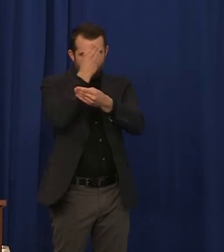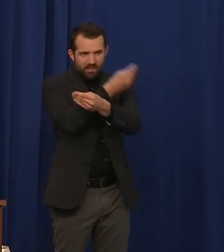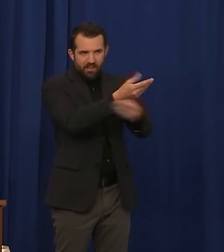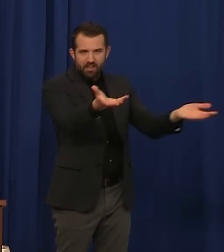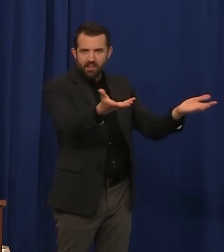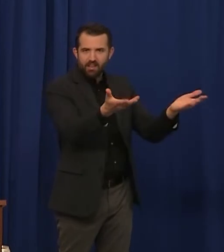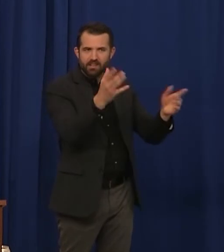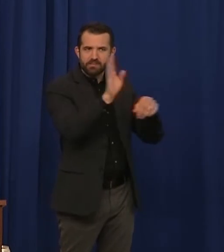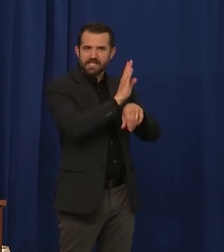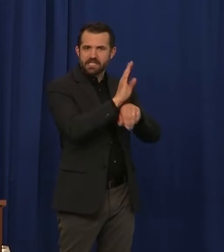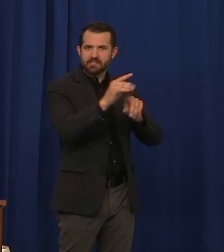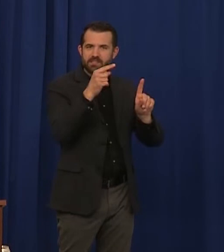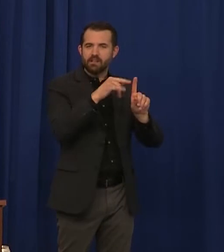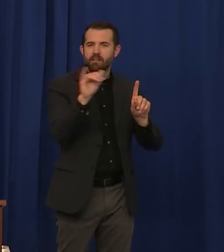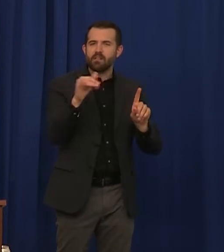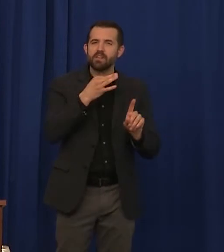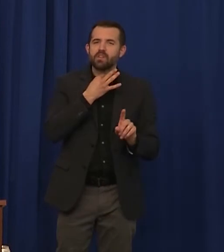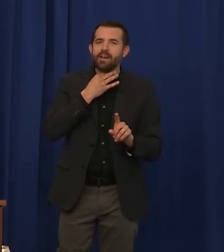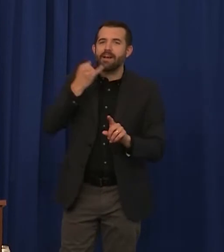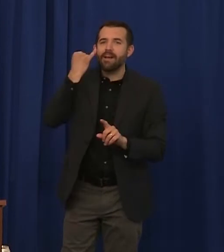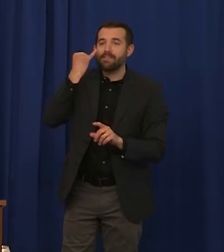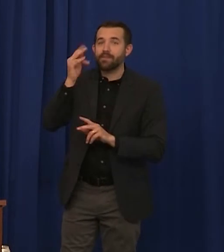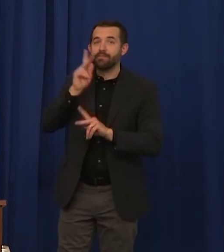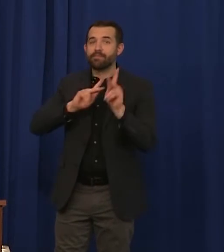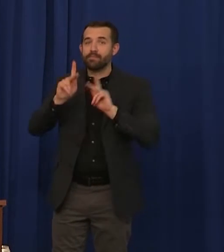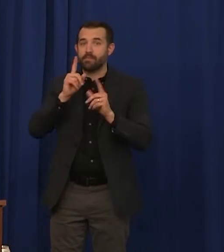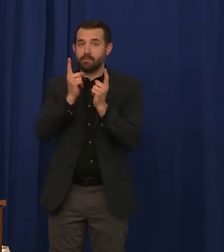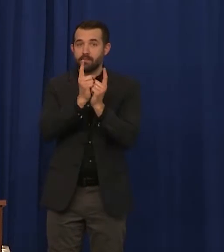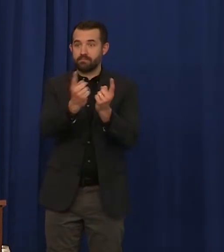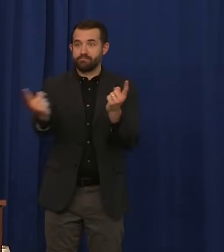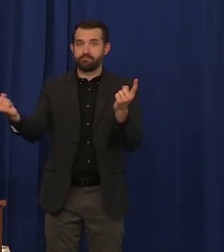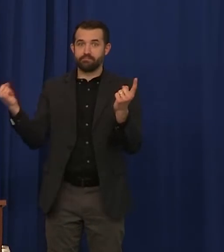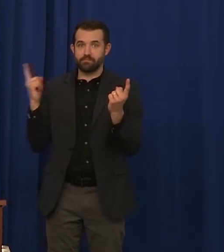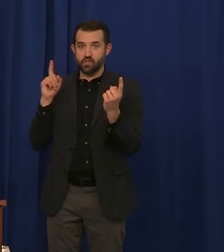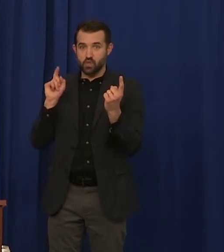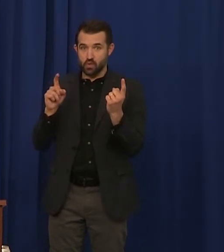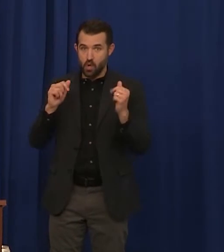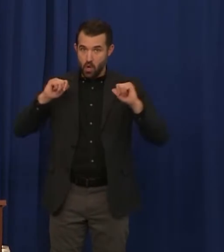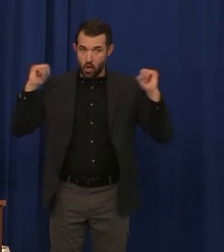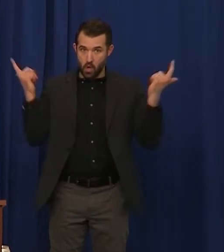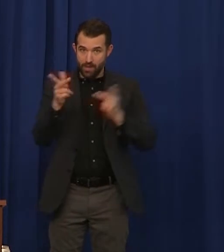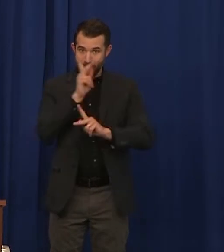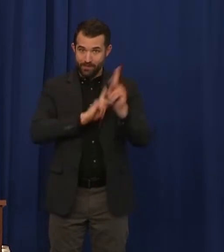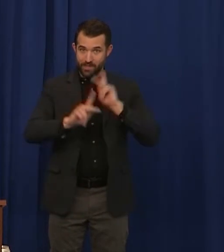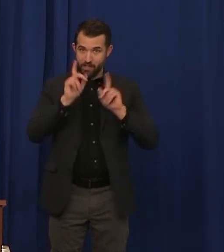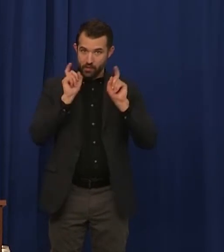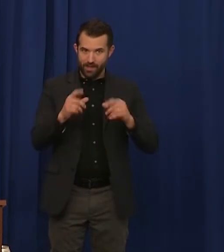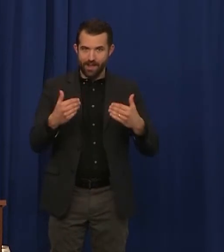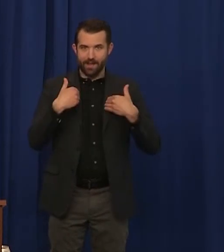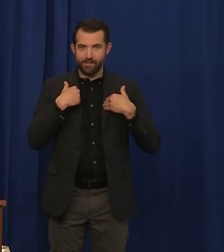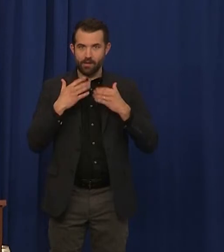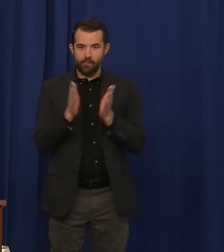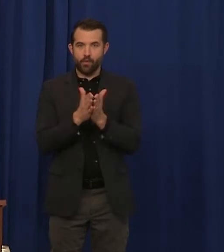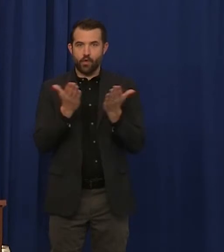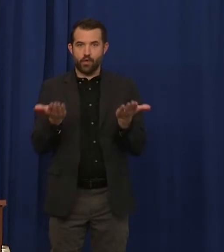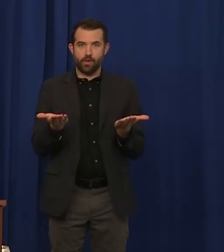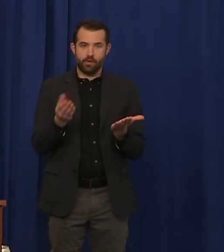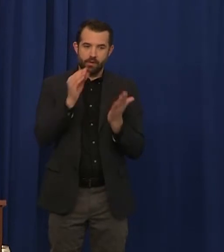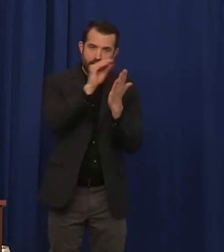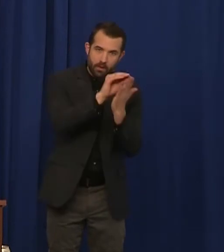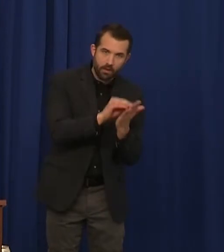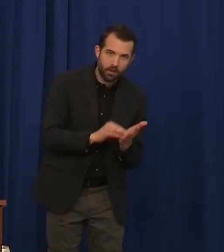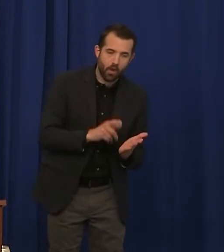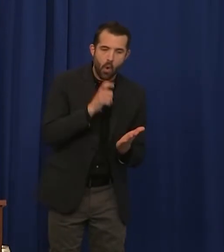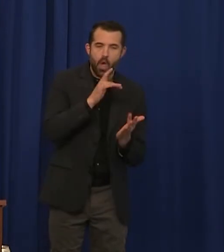informal journal of where they've been and who they've been in contact with, just in case they test positive, if that would be helpful for your contact tracers.